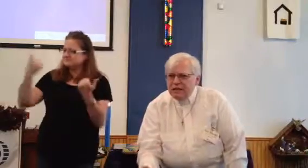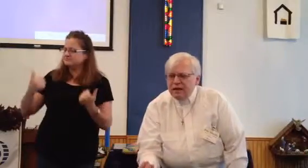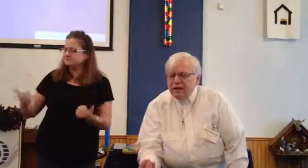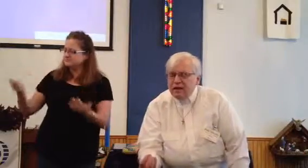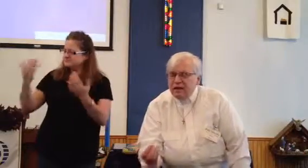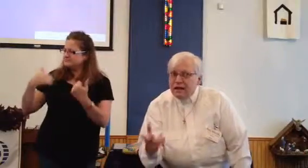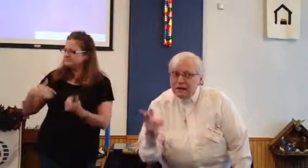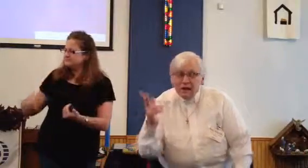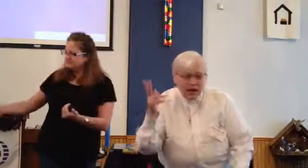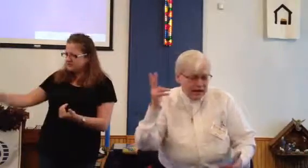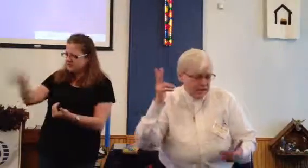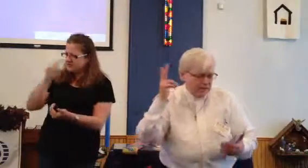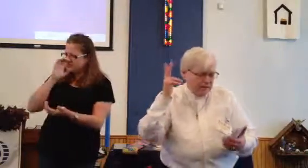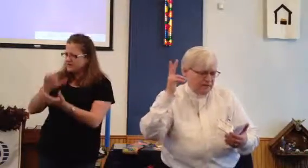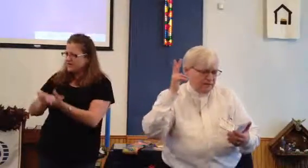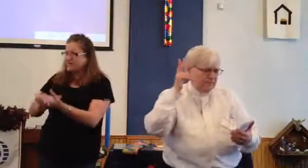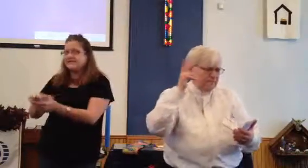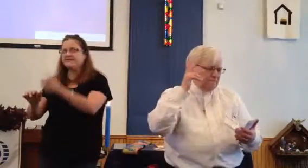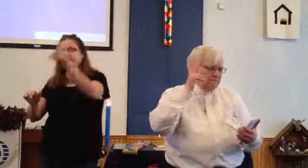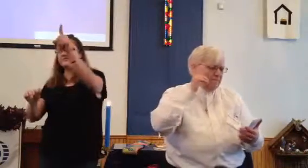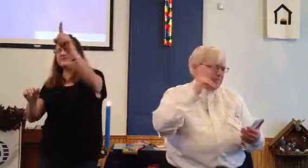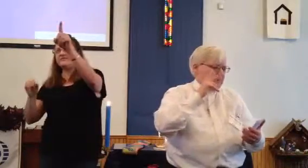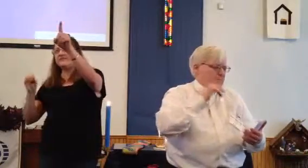believe in the light.